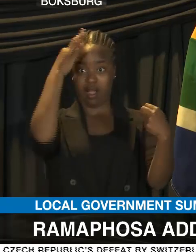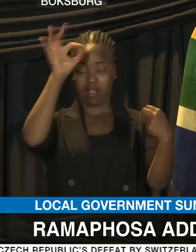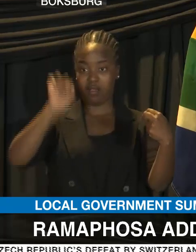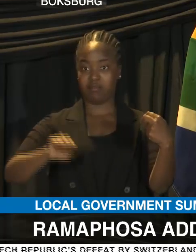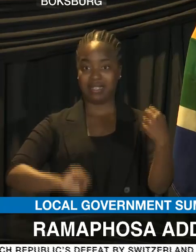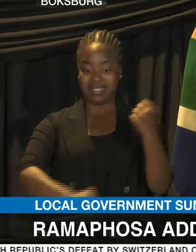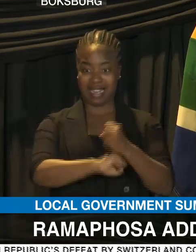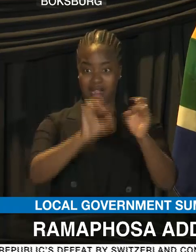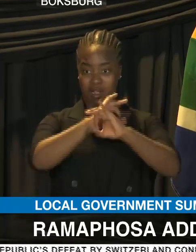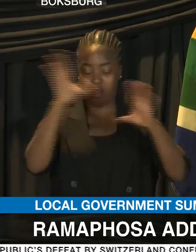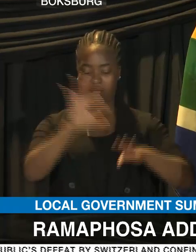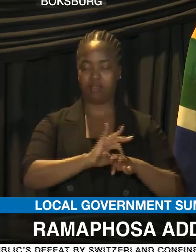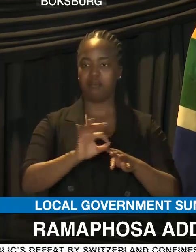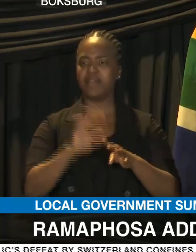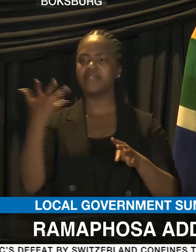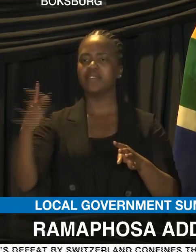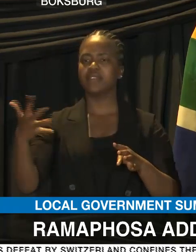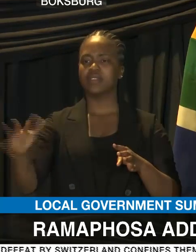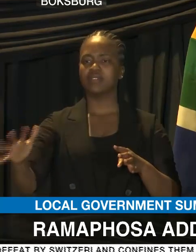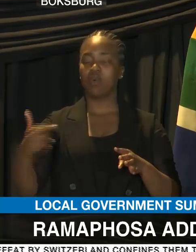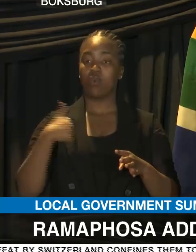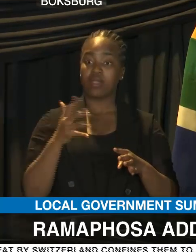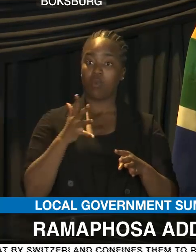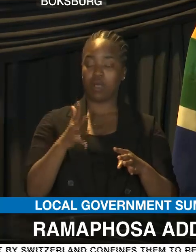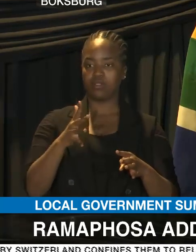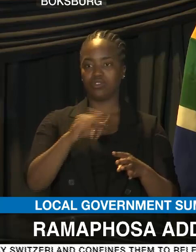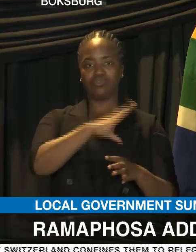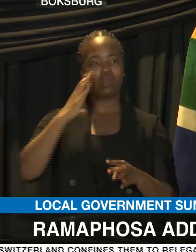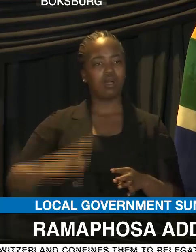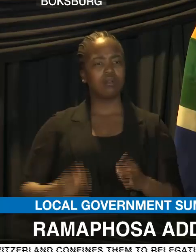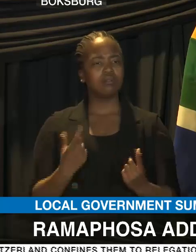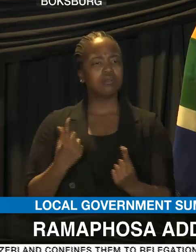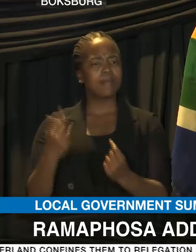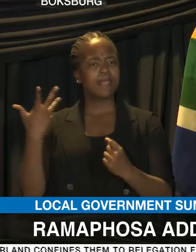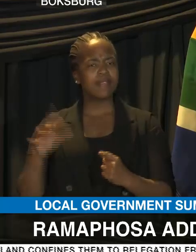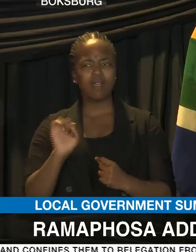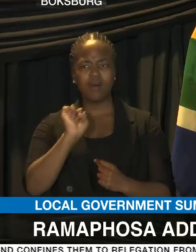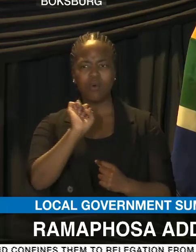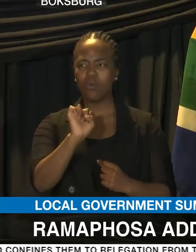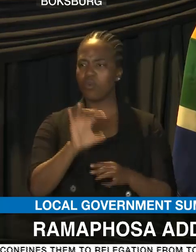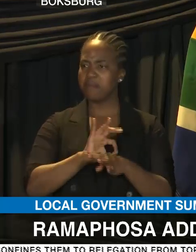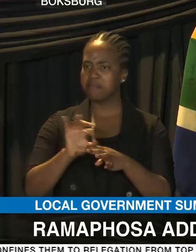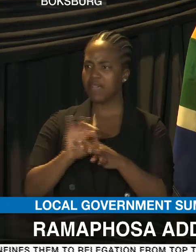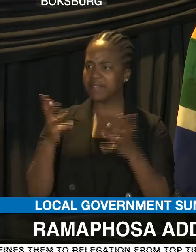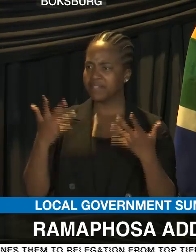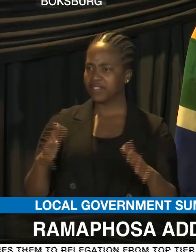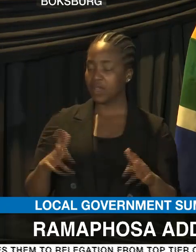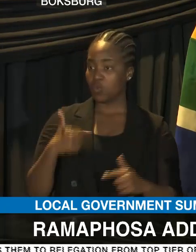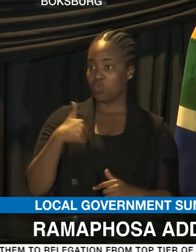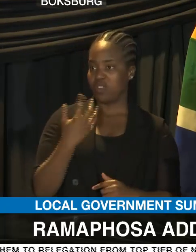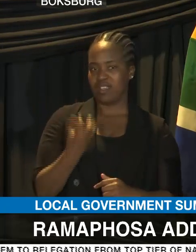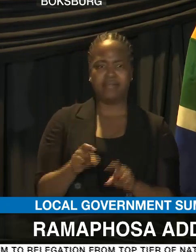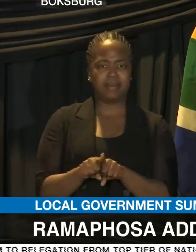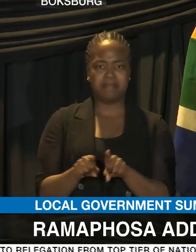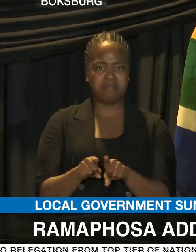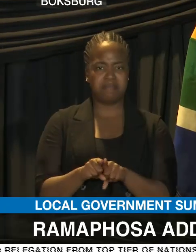a clear plan of where they want China to go to. That they had their own national development plan, which we also